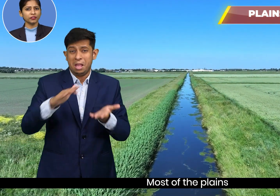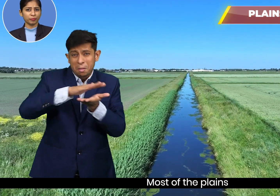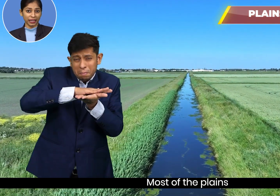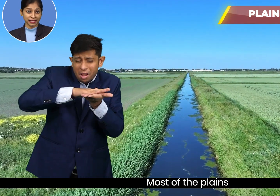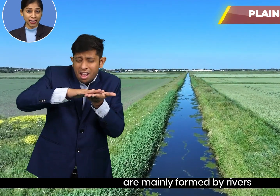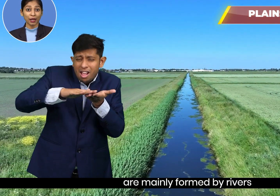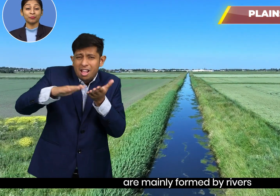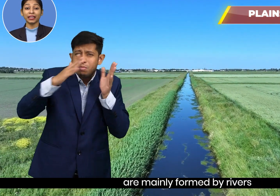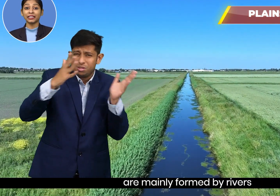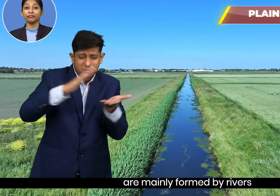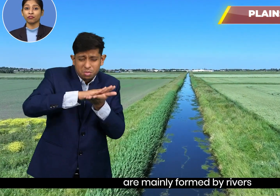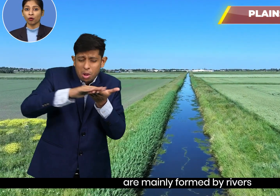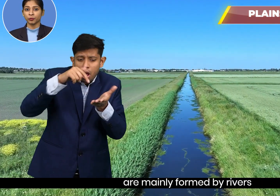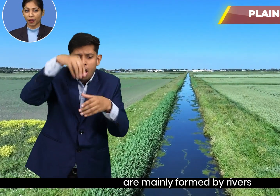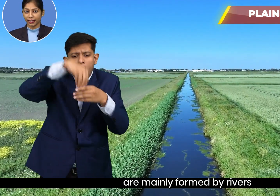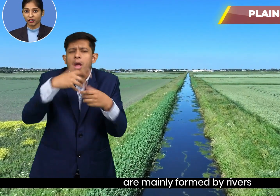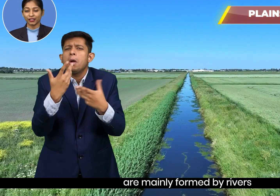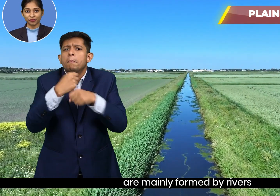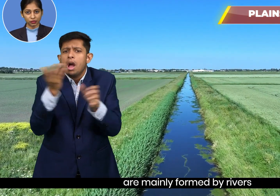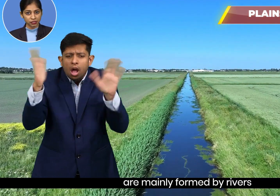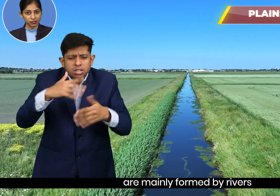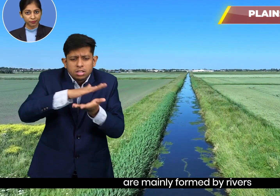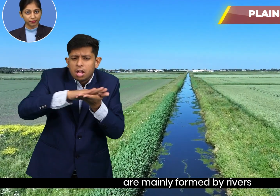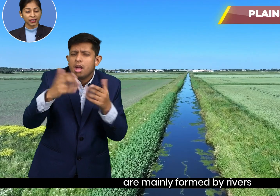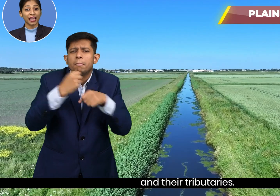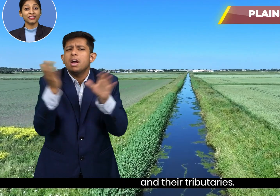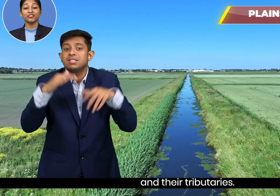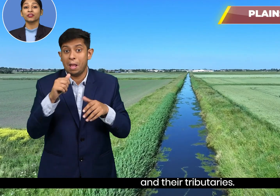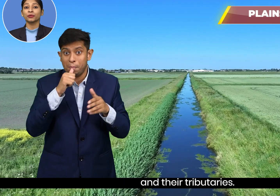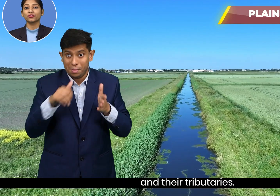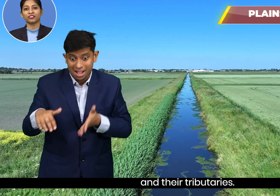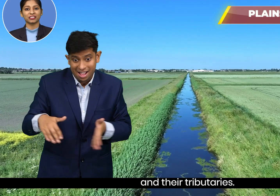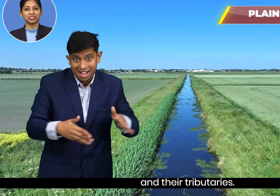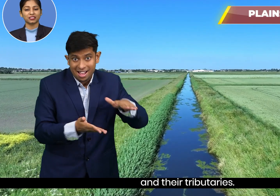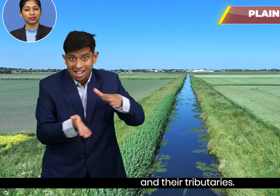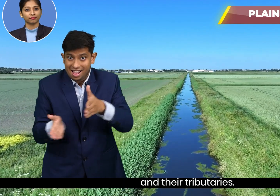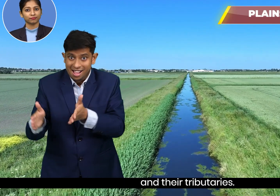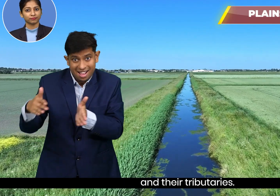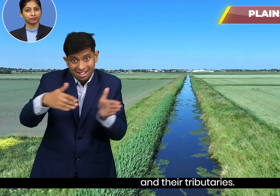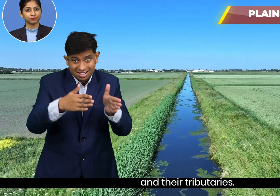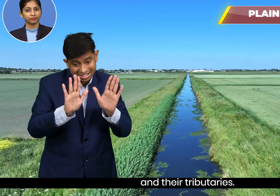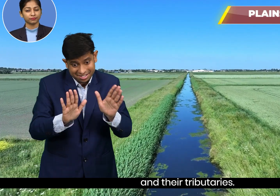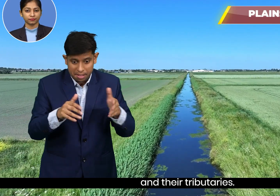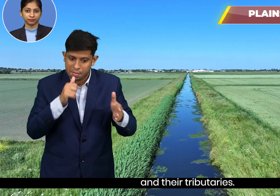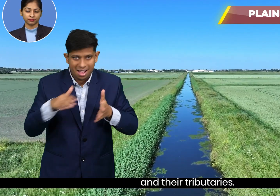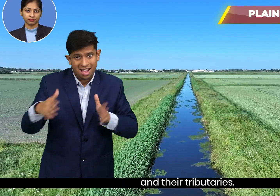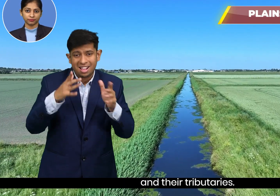Most of the plains are mainly formed by rivers and the tributaries.